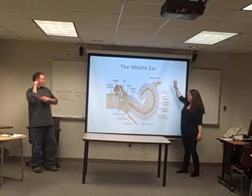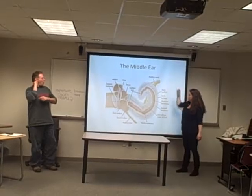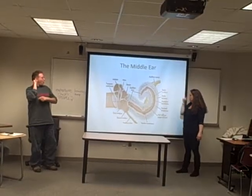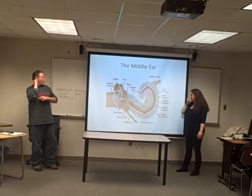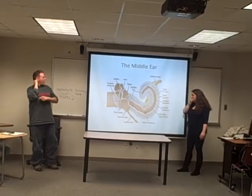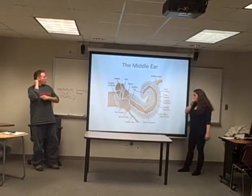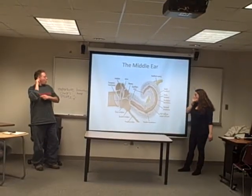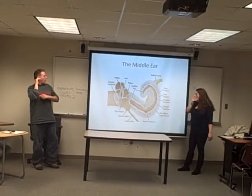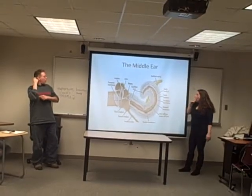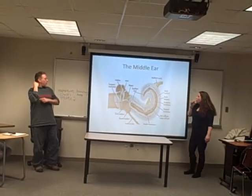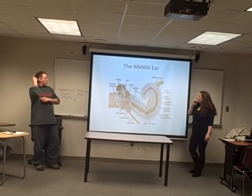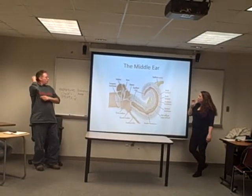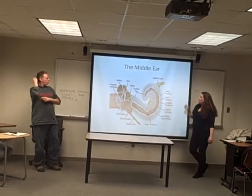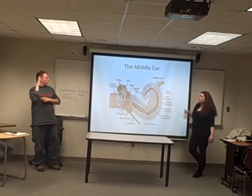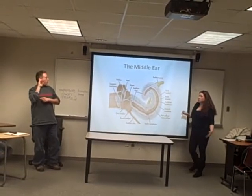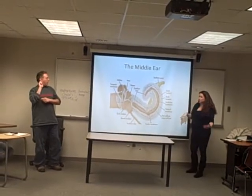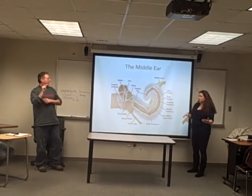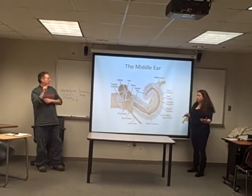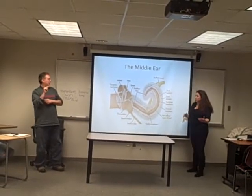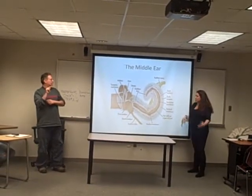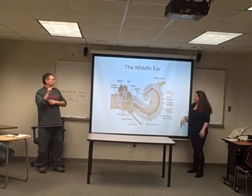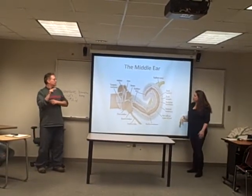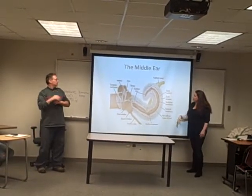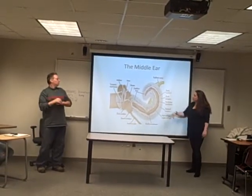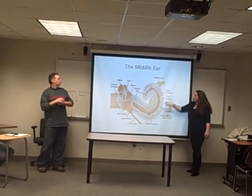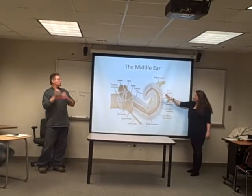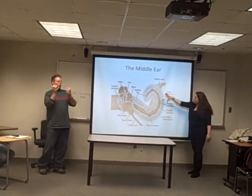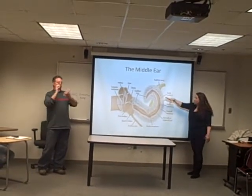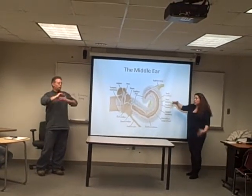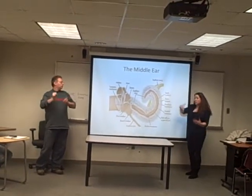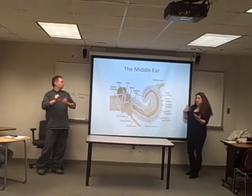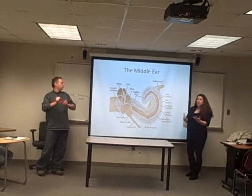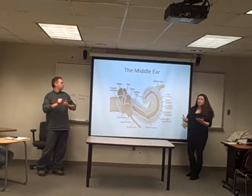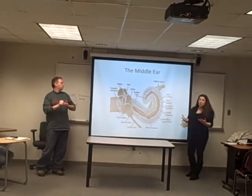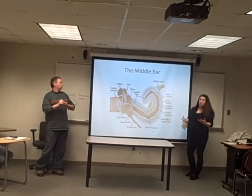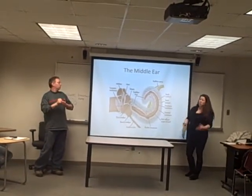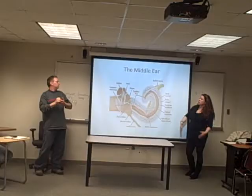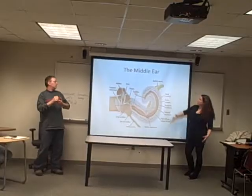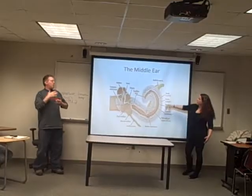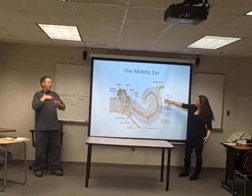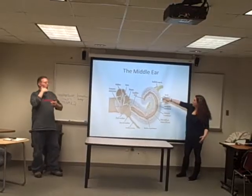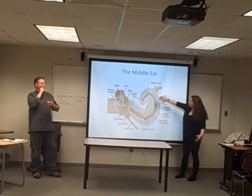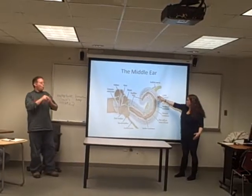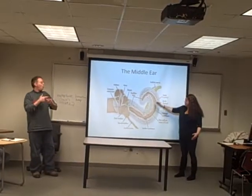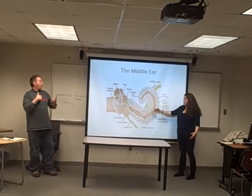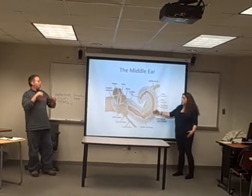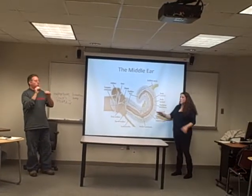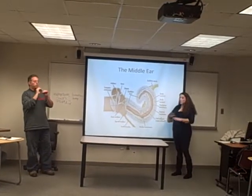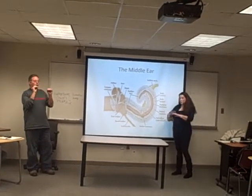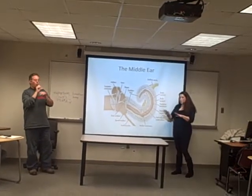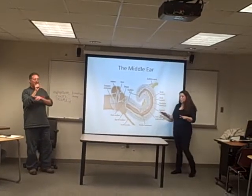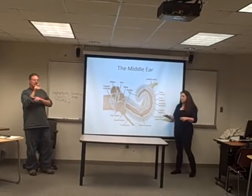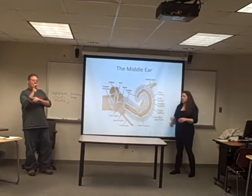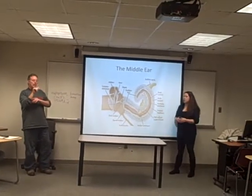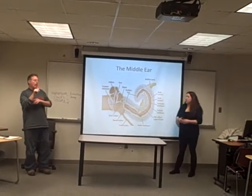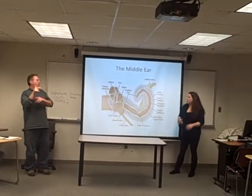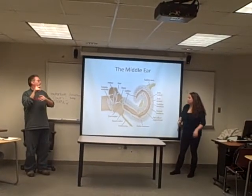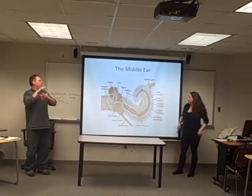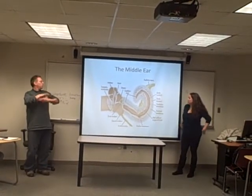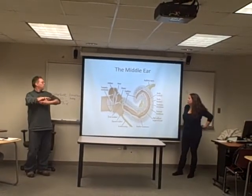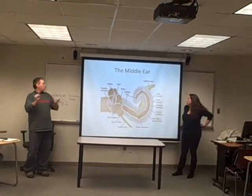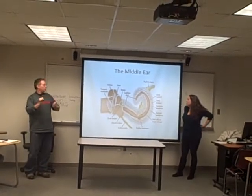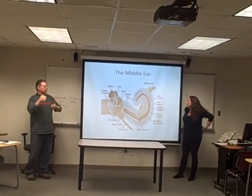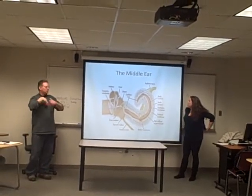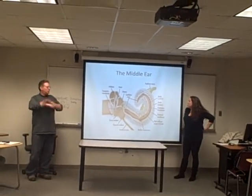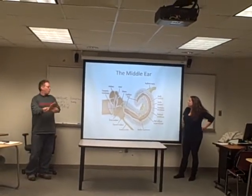auditory nerve into the brain. When you have sensorineural damage, you have, in the case of my daughter, she has no cilia. Hers were completely